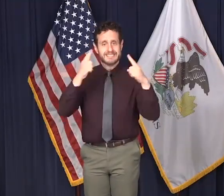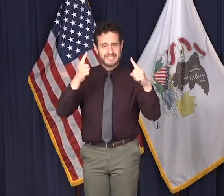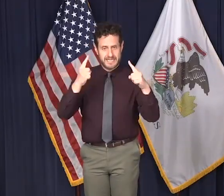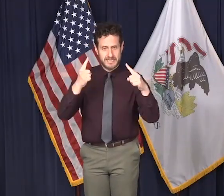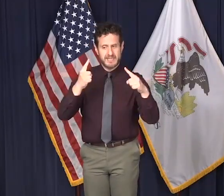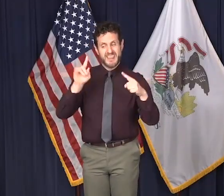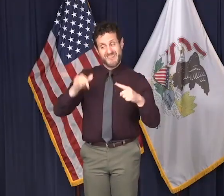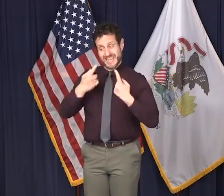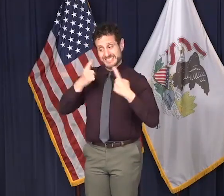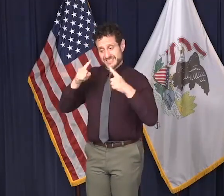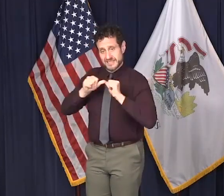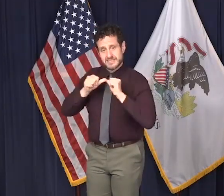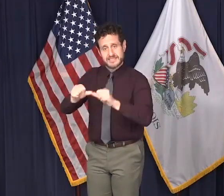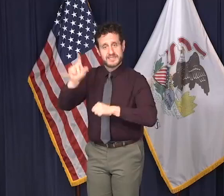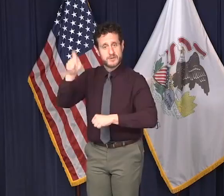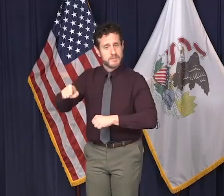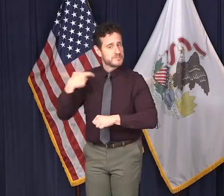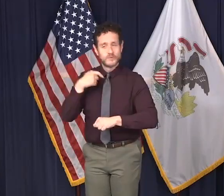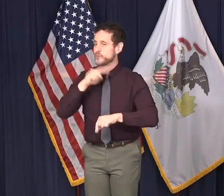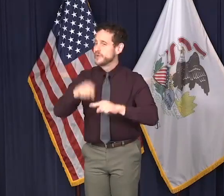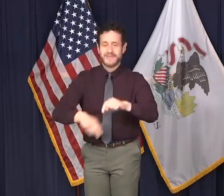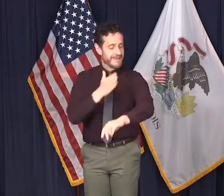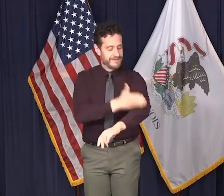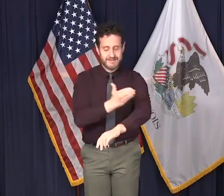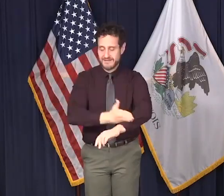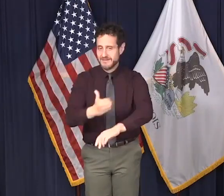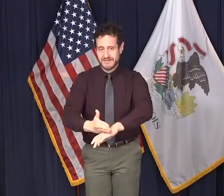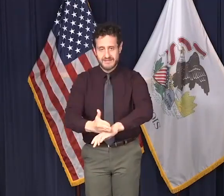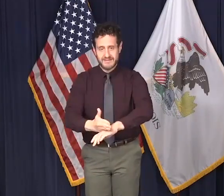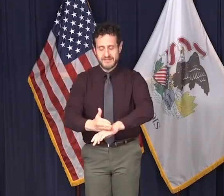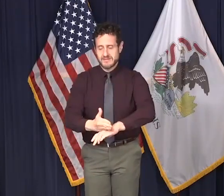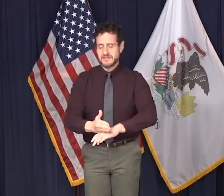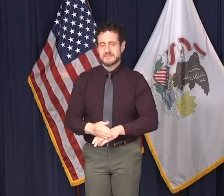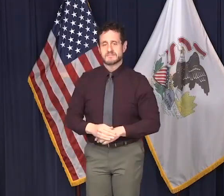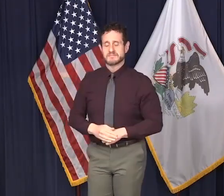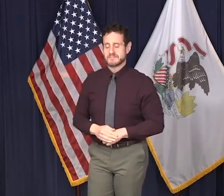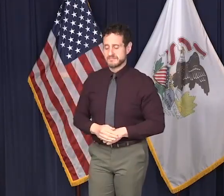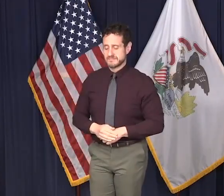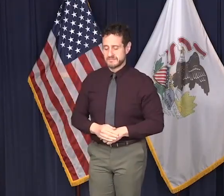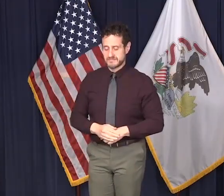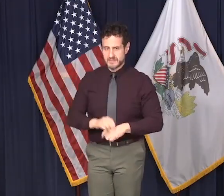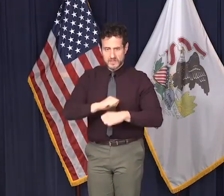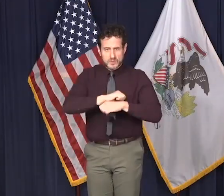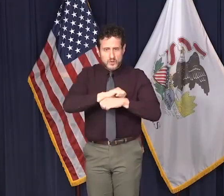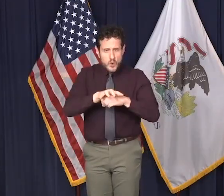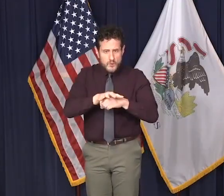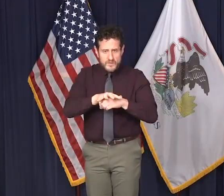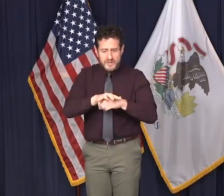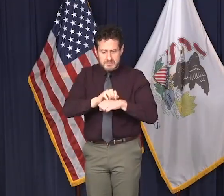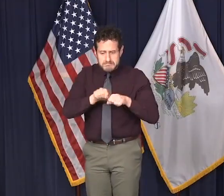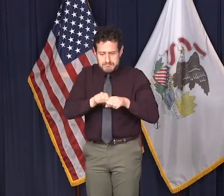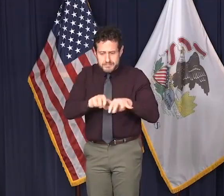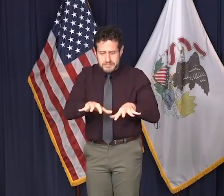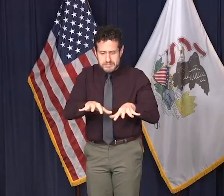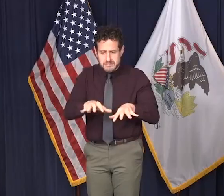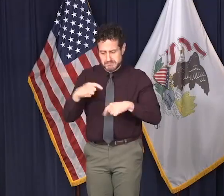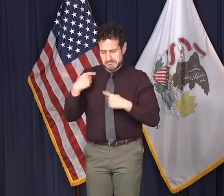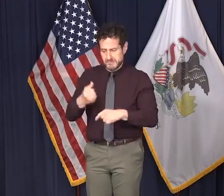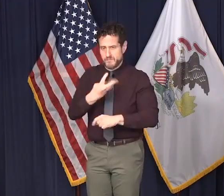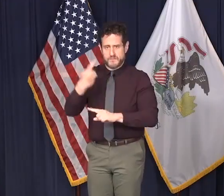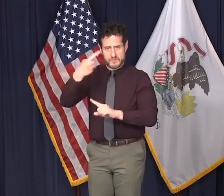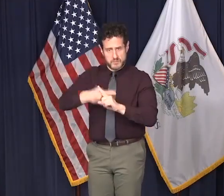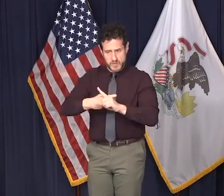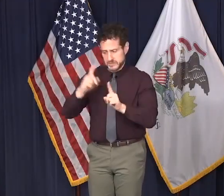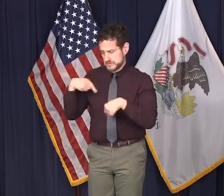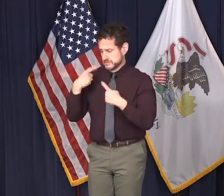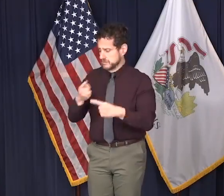this virus. We've made tremendous progress since we launched this battle just a few months ago. To begin with, Illinois